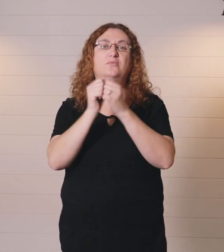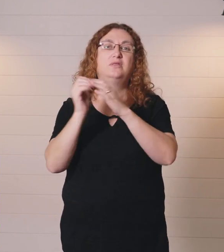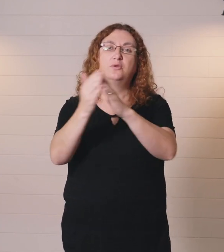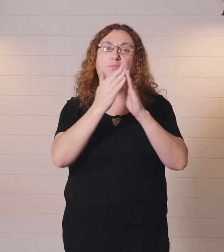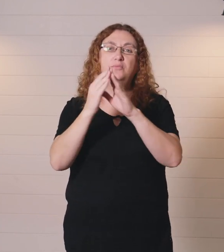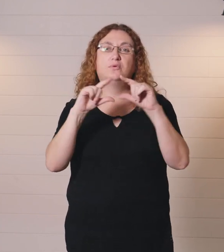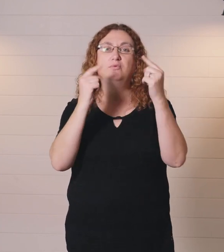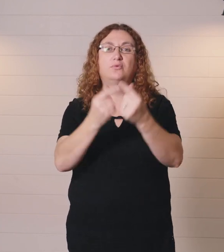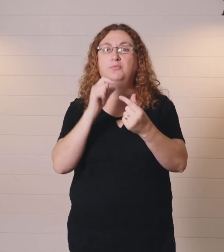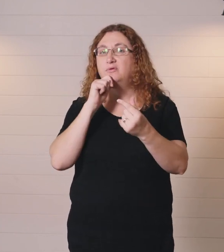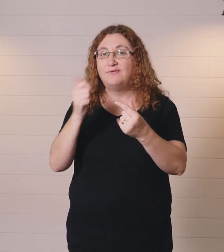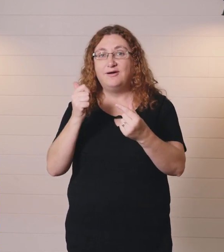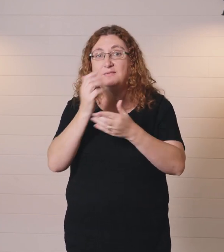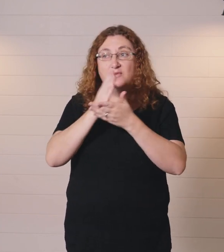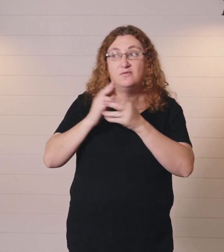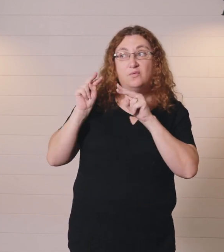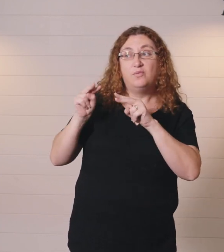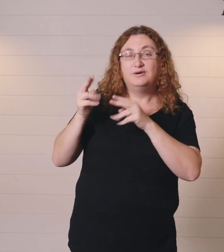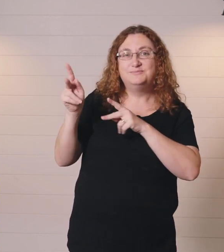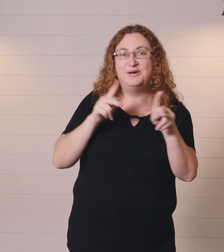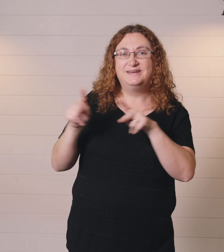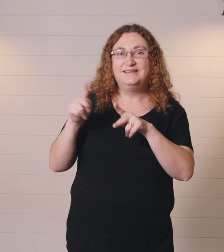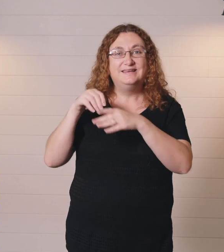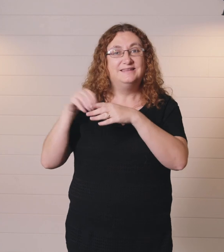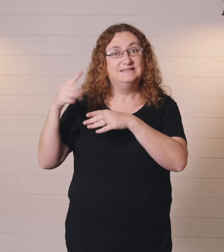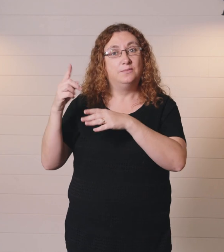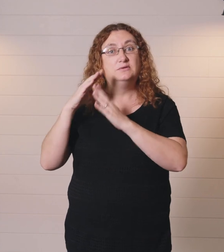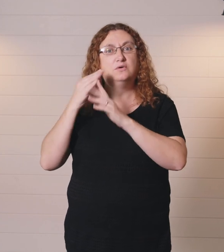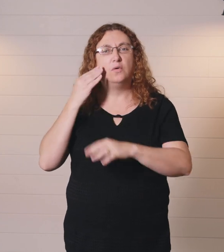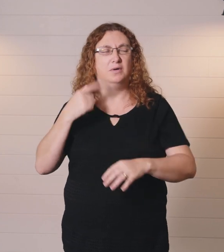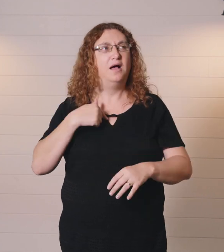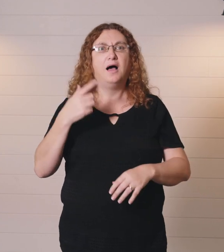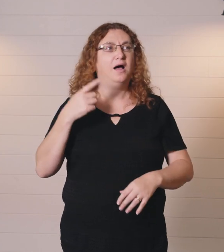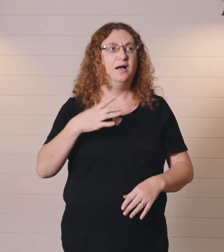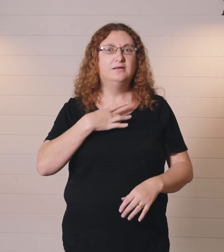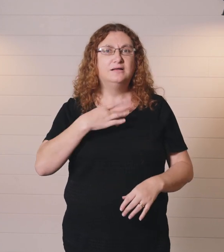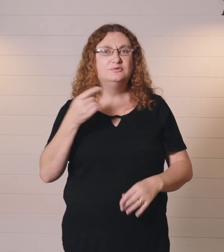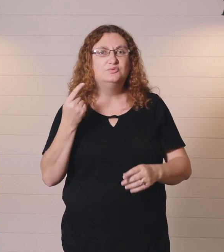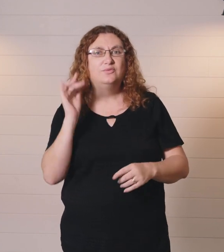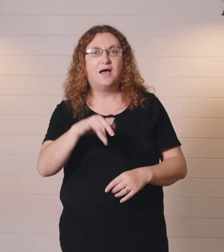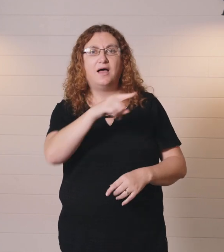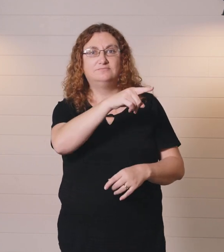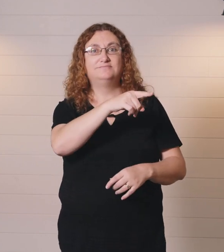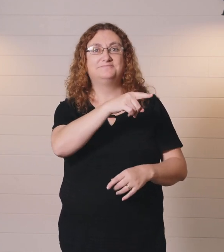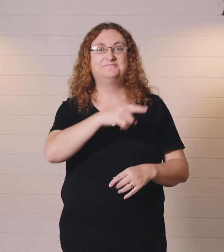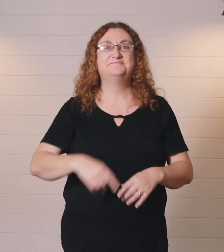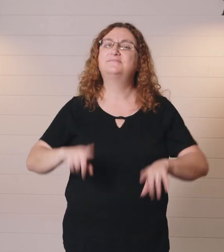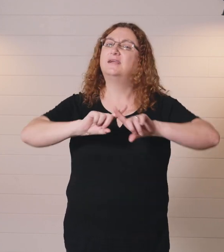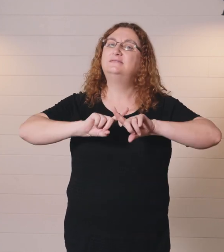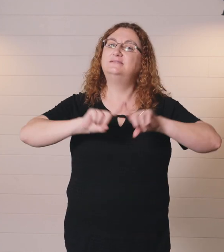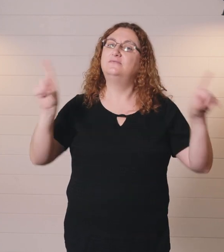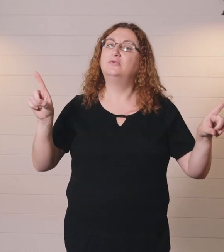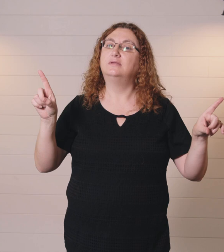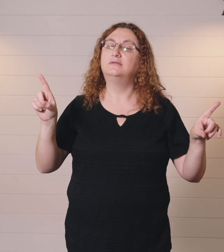group or haven't been part of one of the watch parties in a home somewhere, you might be thinking, I would love to get together again in a, you know, much different